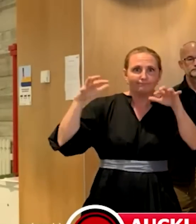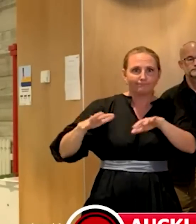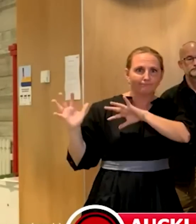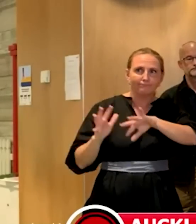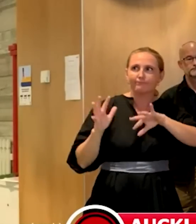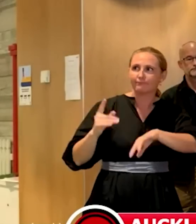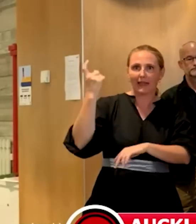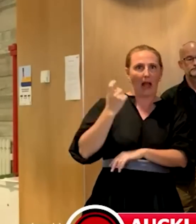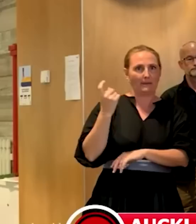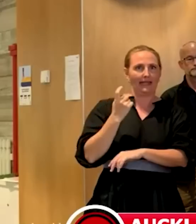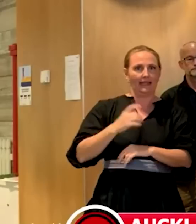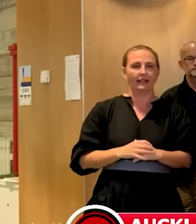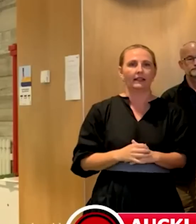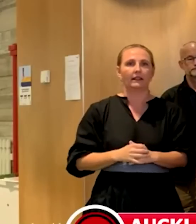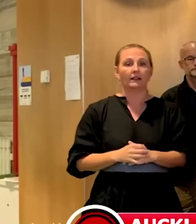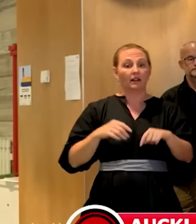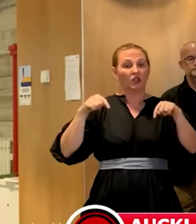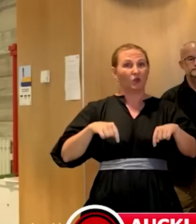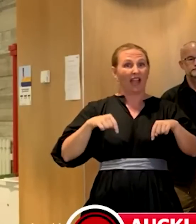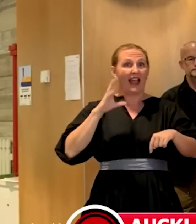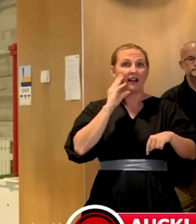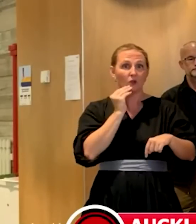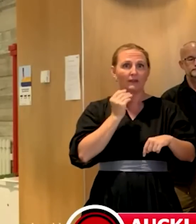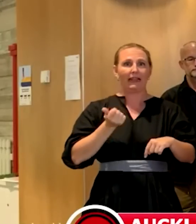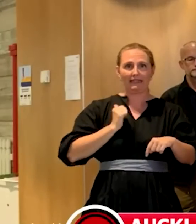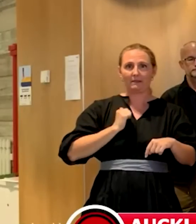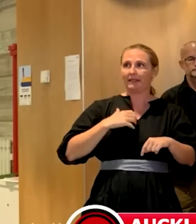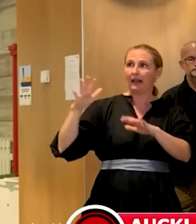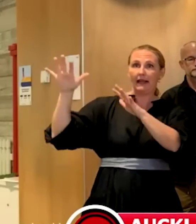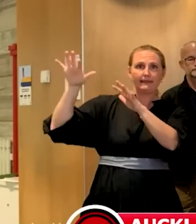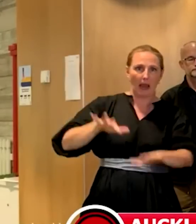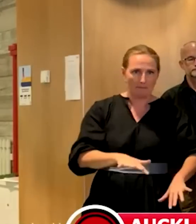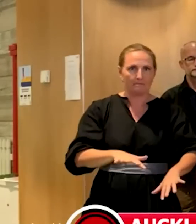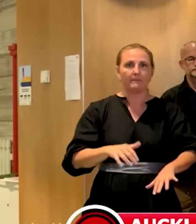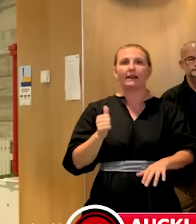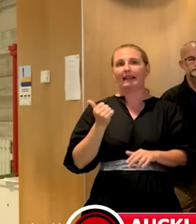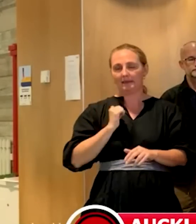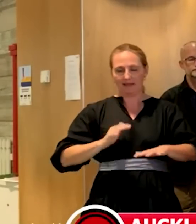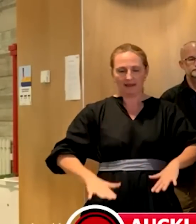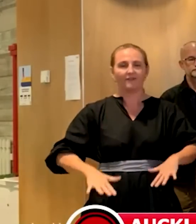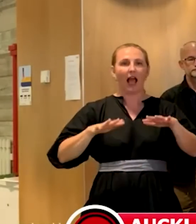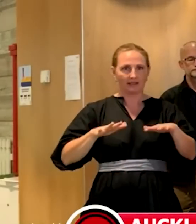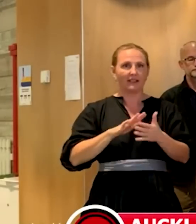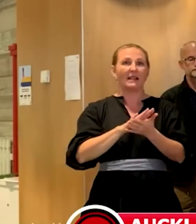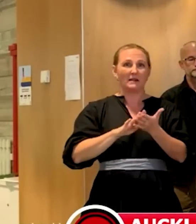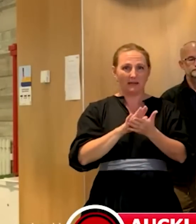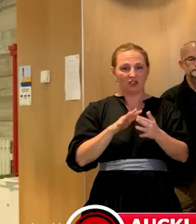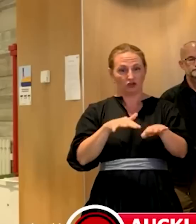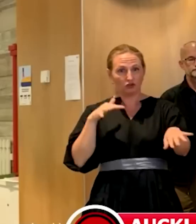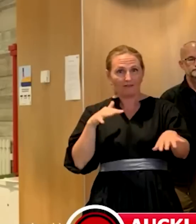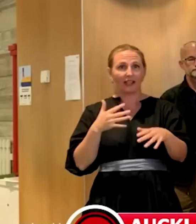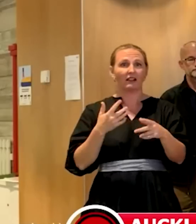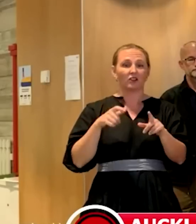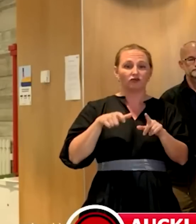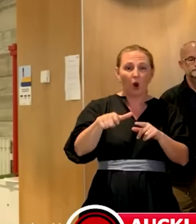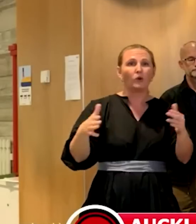Across the region there is potential for slips and floodwaters to disrupt travel and make some roads impassable.